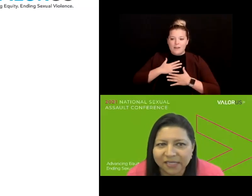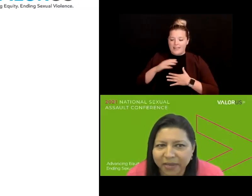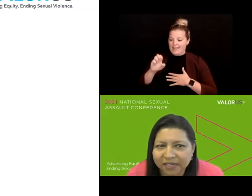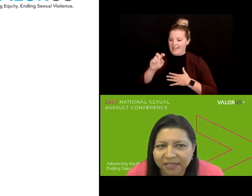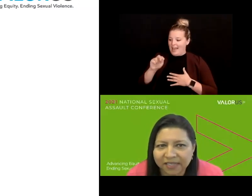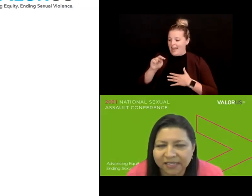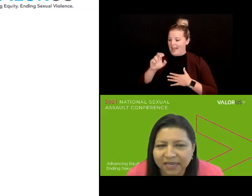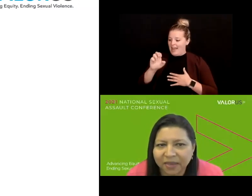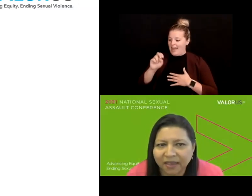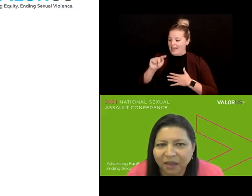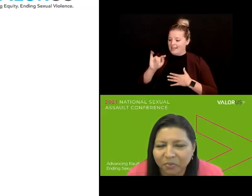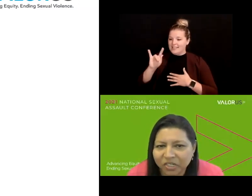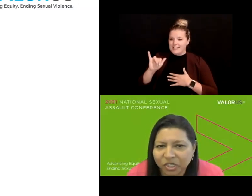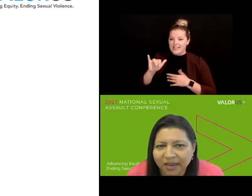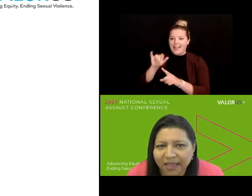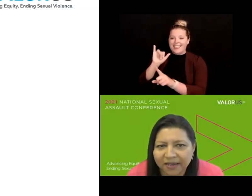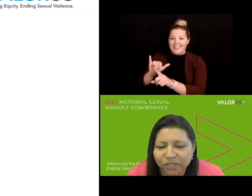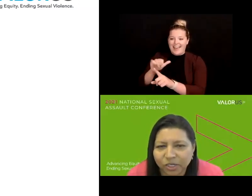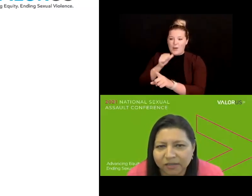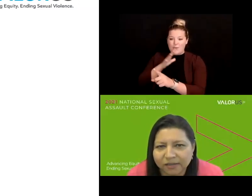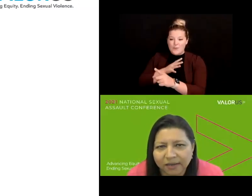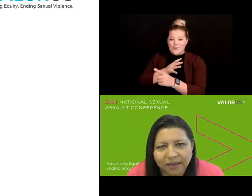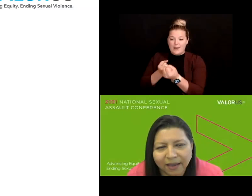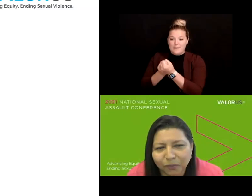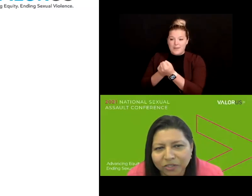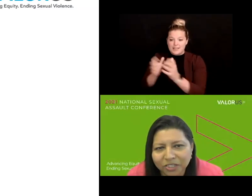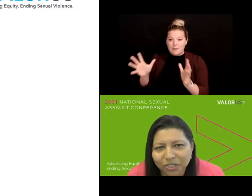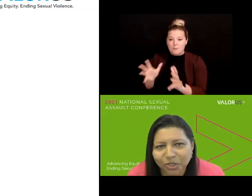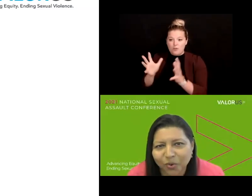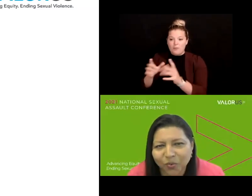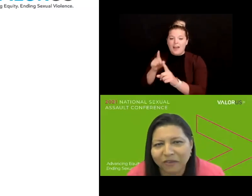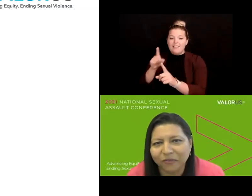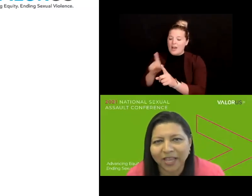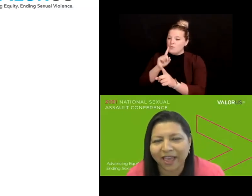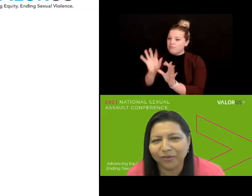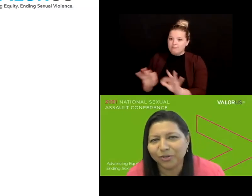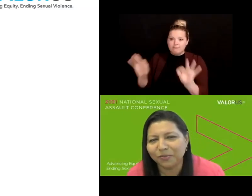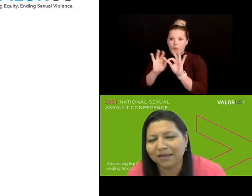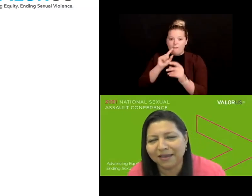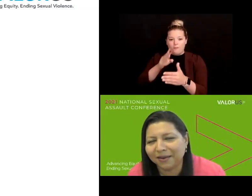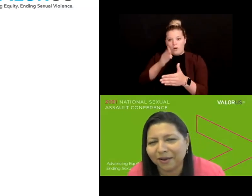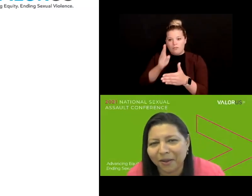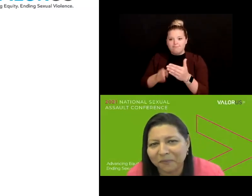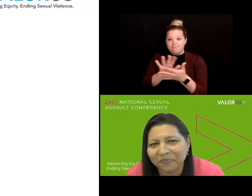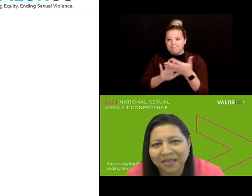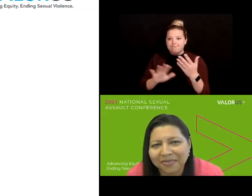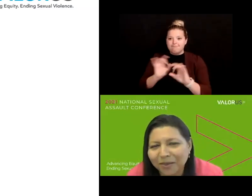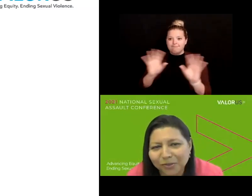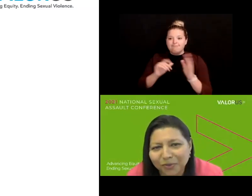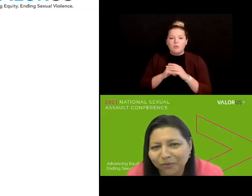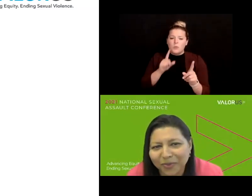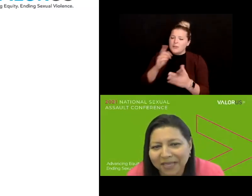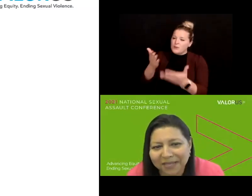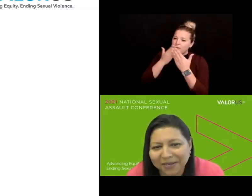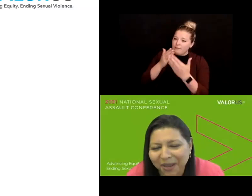to dismantling systemic oppression and injustice. And we're just so grateful to have you, Jamia, and thank you so